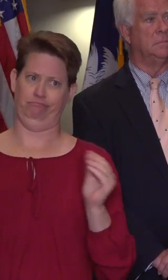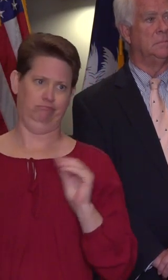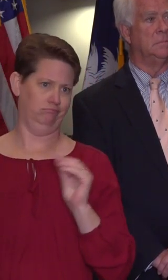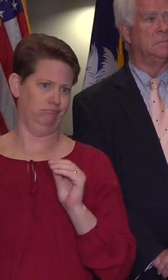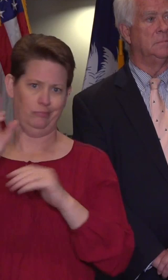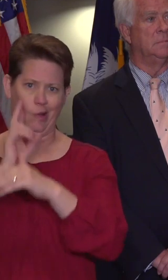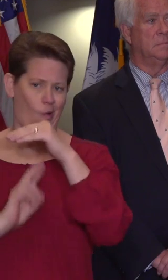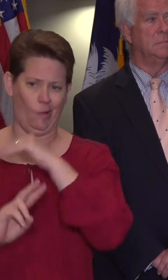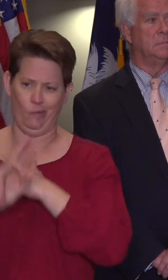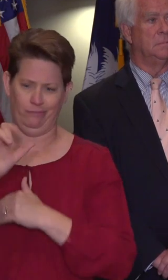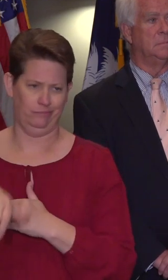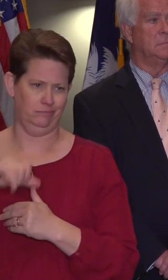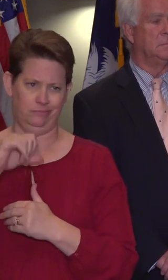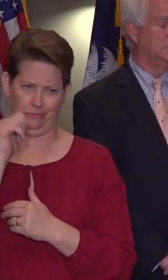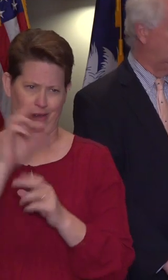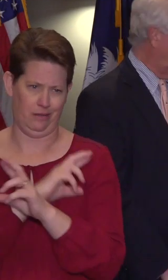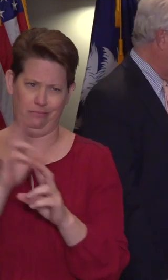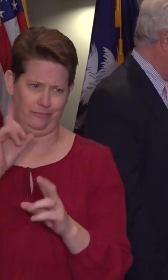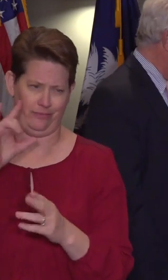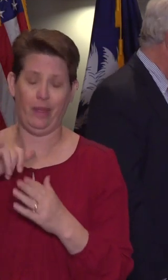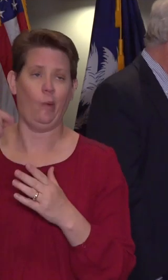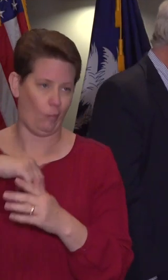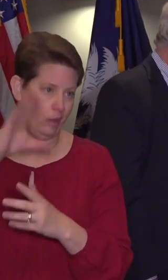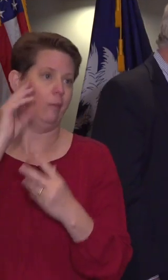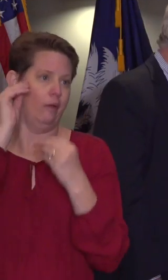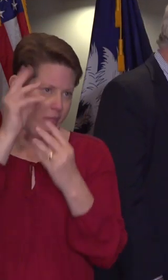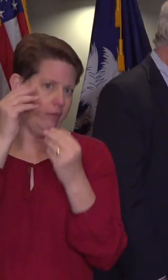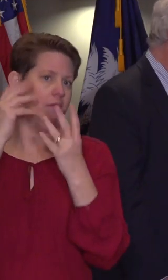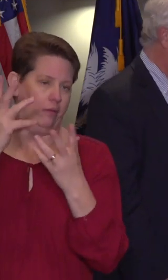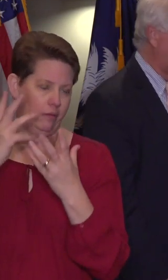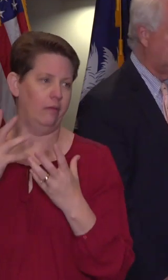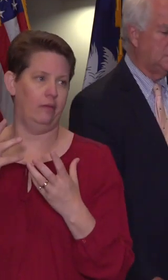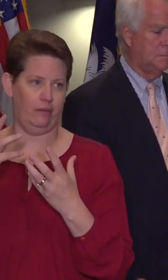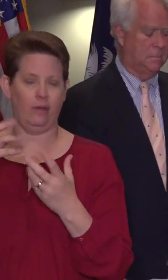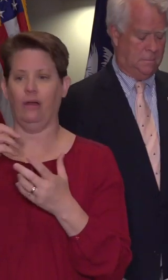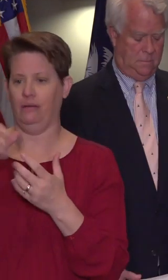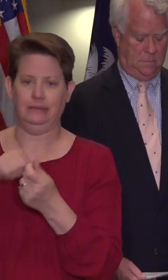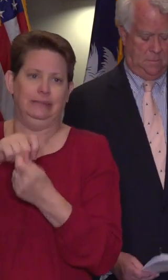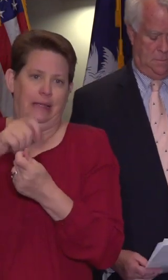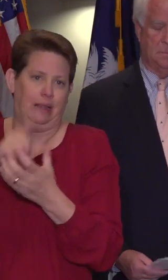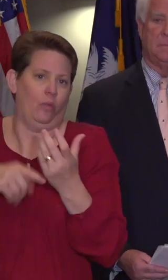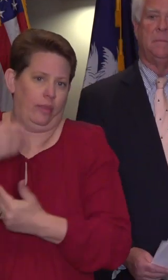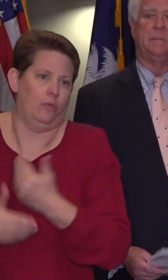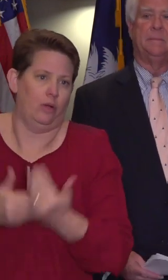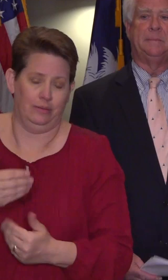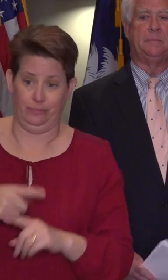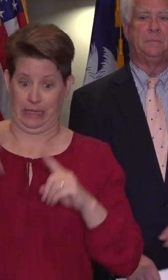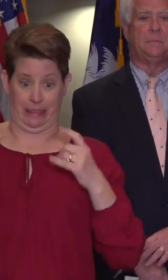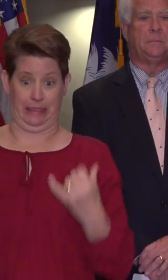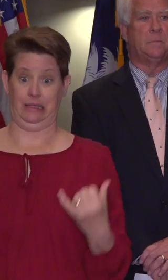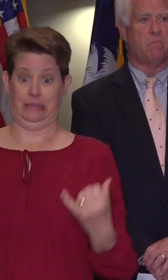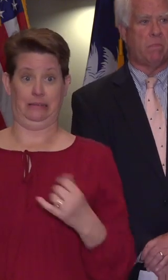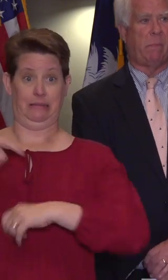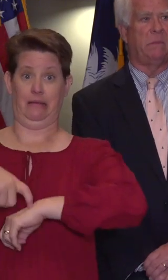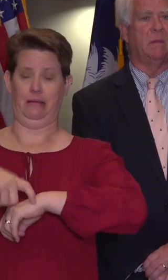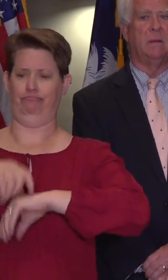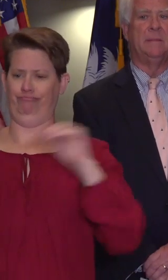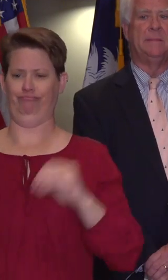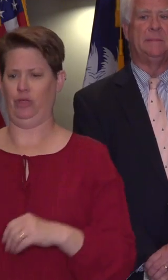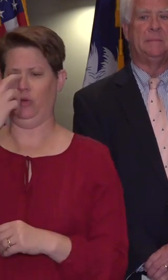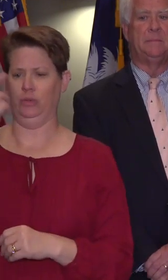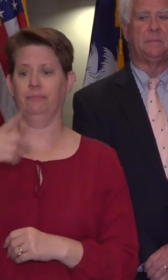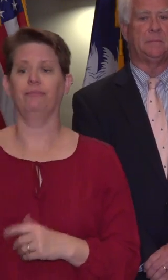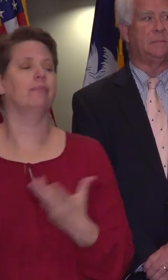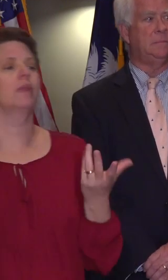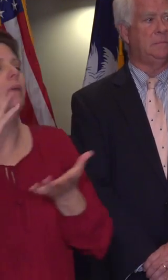near that, and we will keep everyone informed on exactly what the progress is, but there's no reason to do that. What